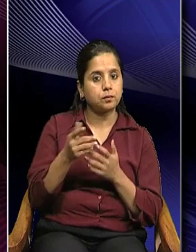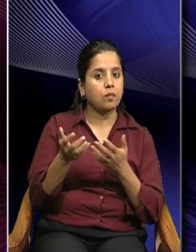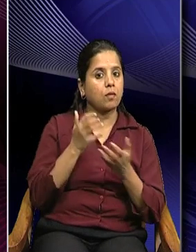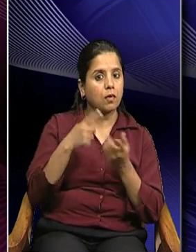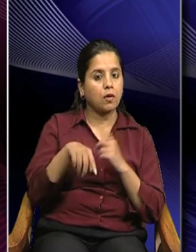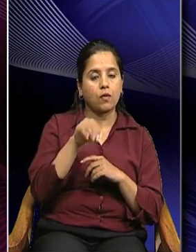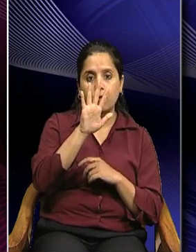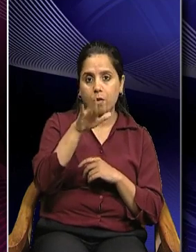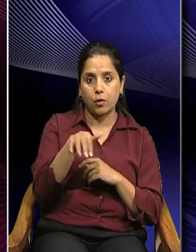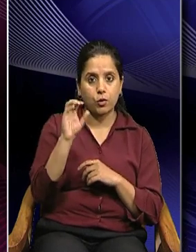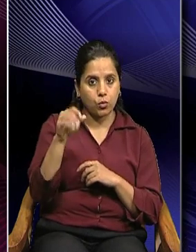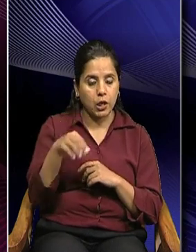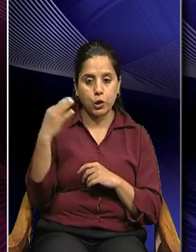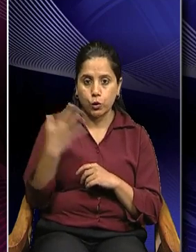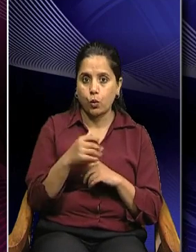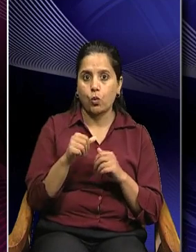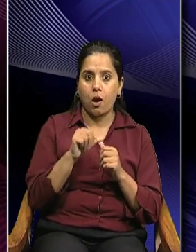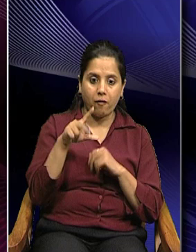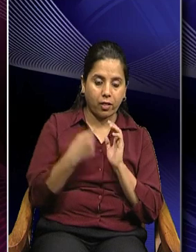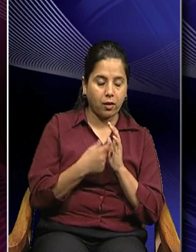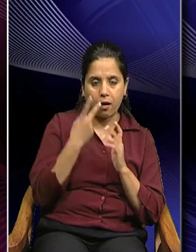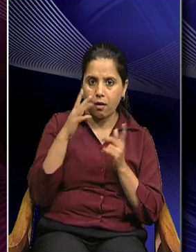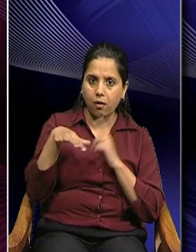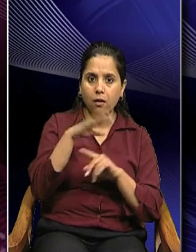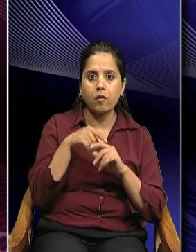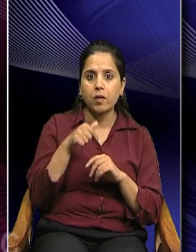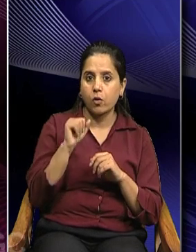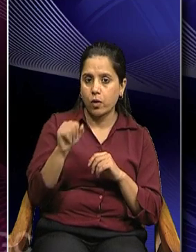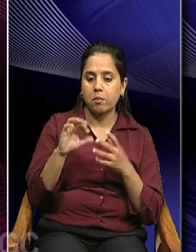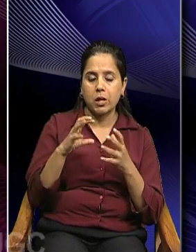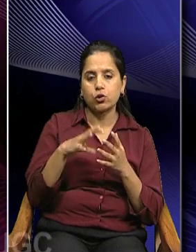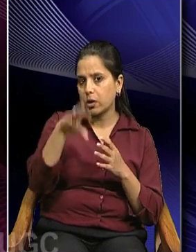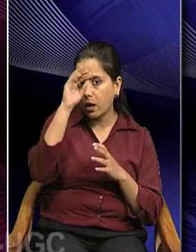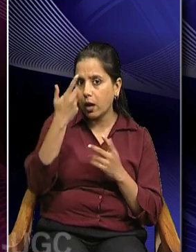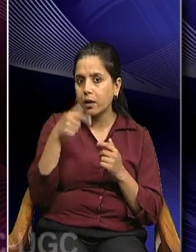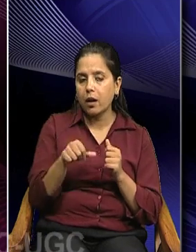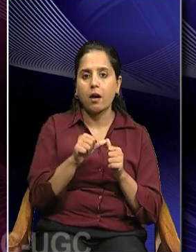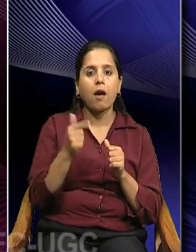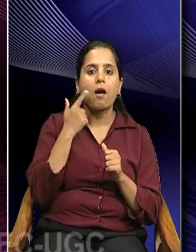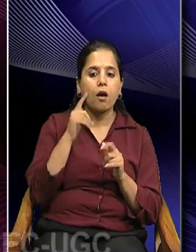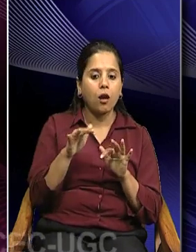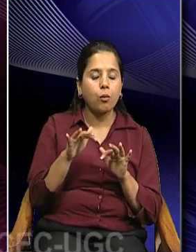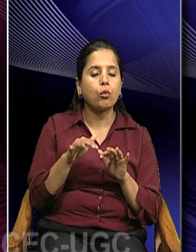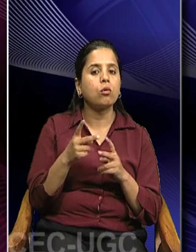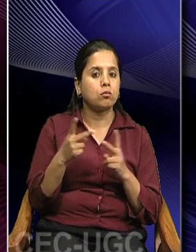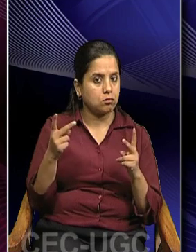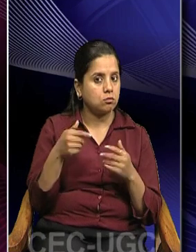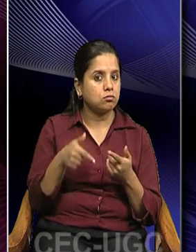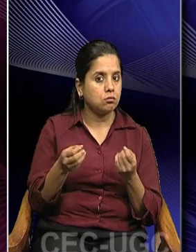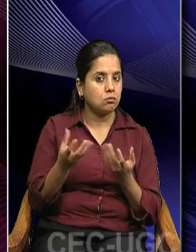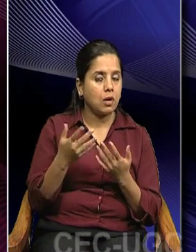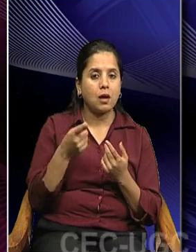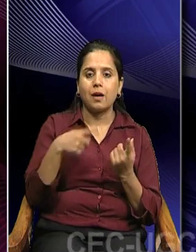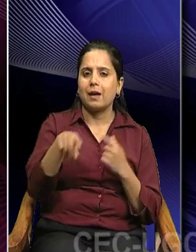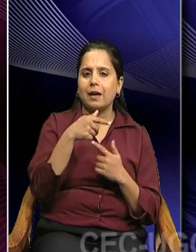marketing 5.0, in its new avatar, we have started talking about the machine learning and artificial intelligence. So now it is no